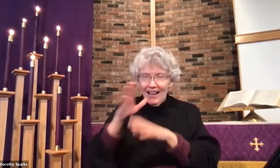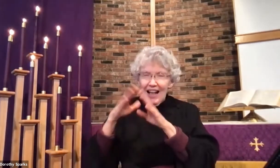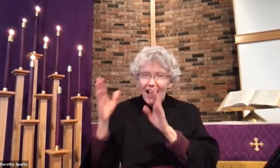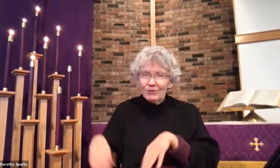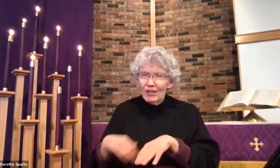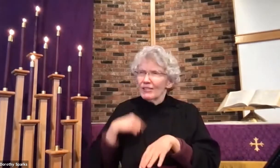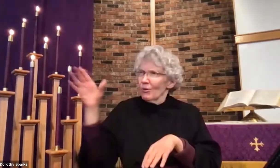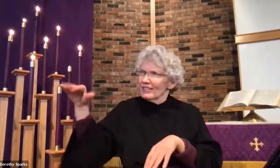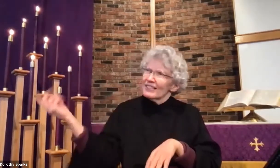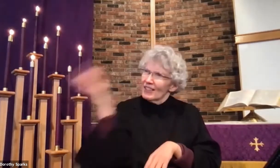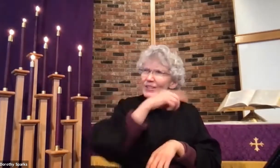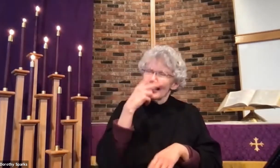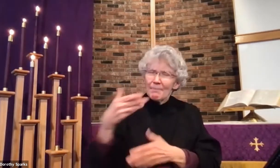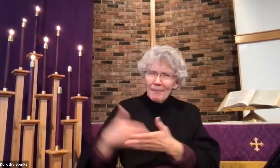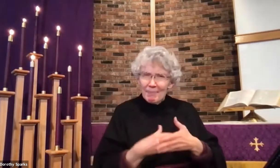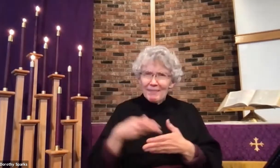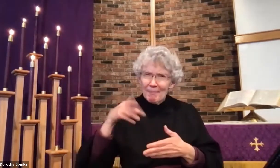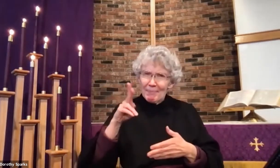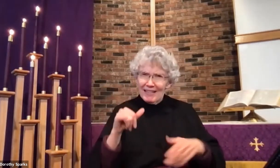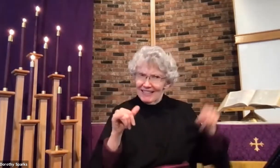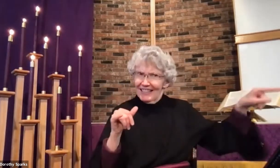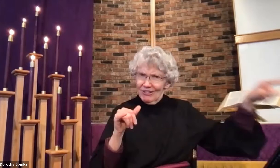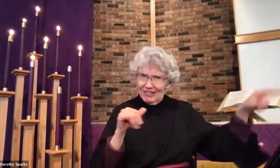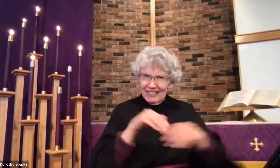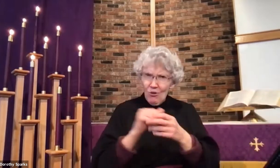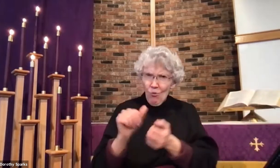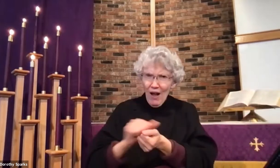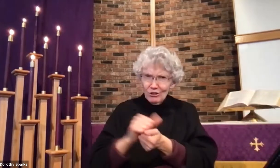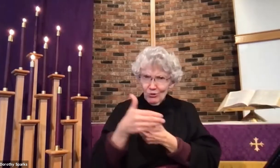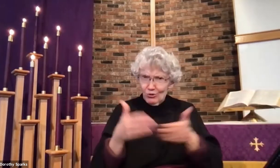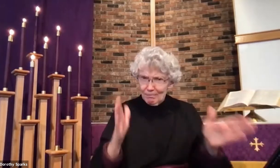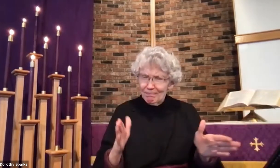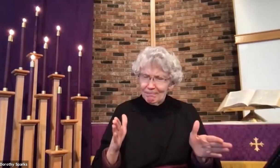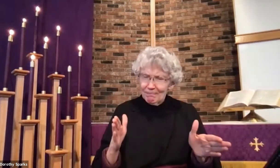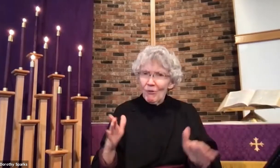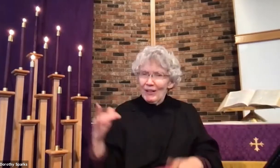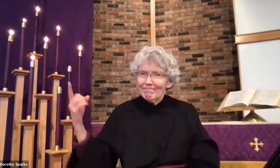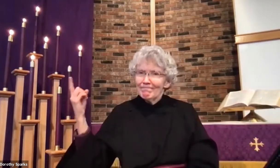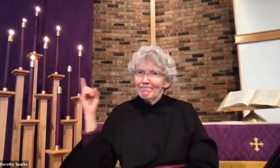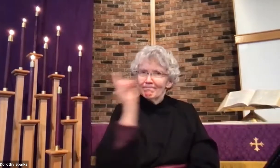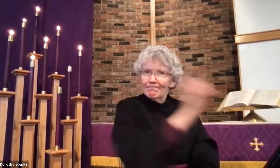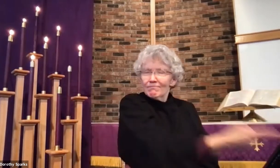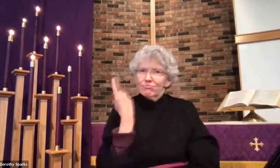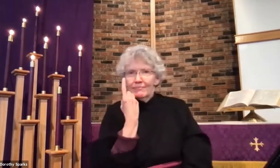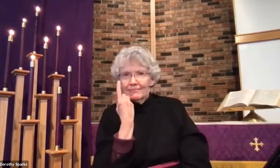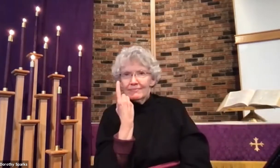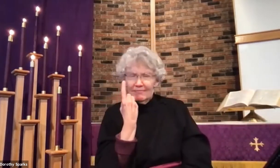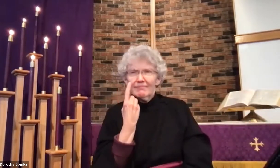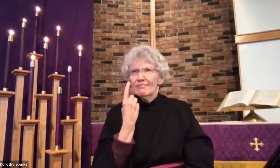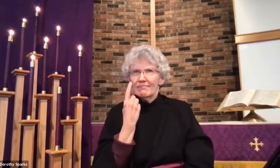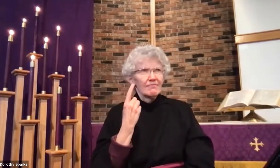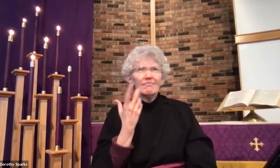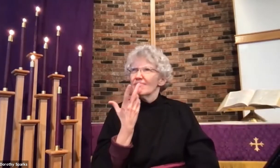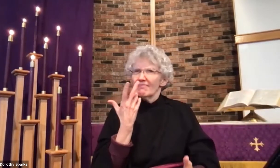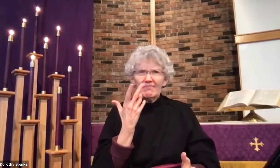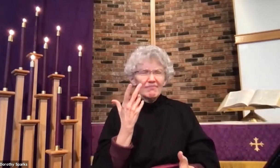had puppies. And we had some friends that came over and I said, "Come, go look at the new puppies that